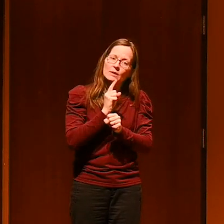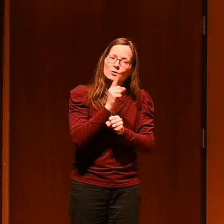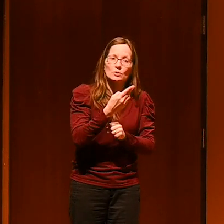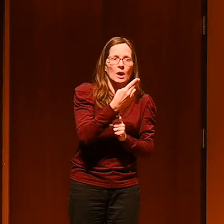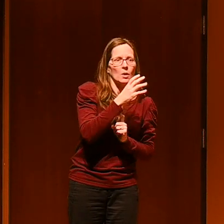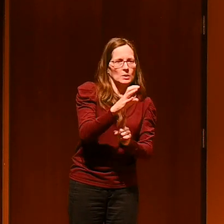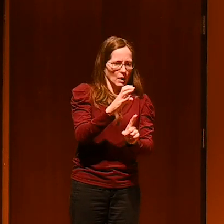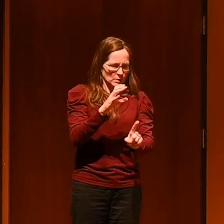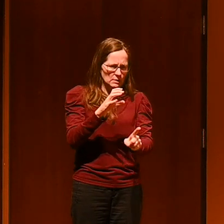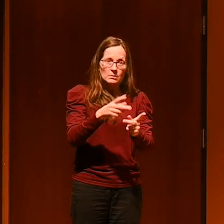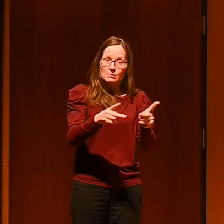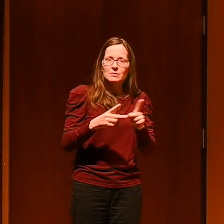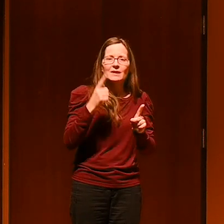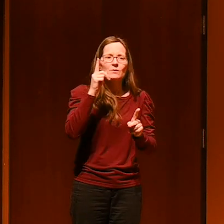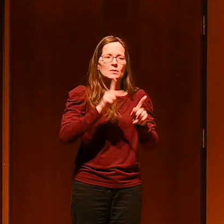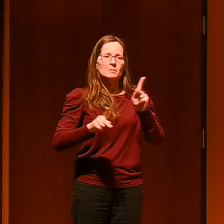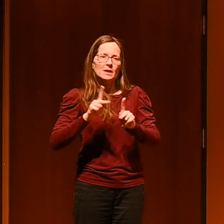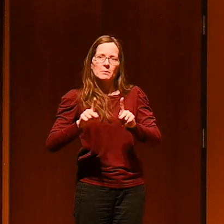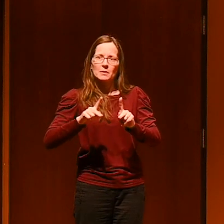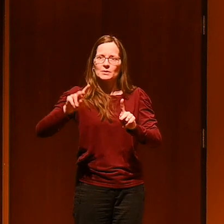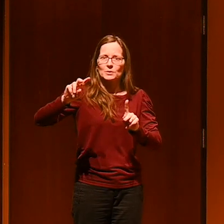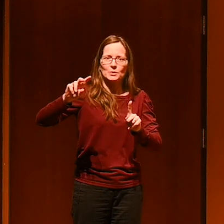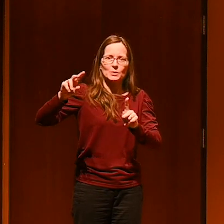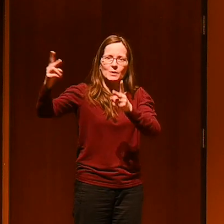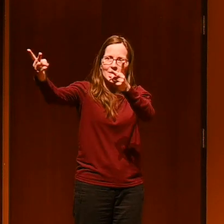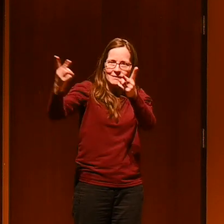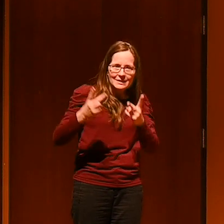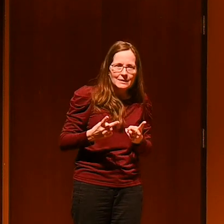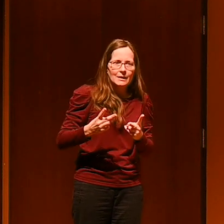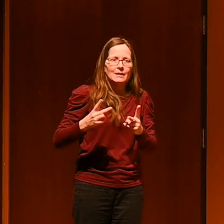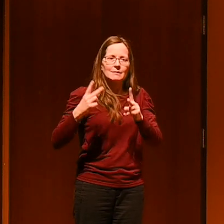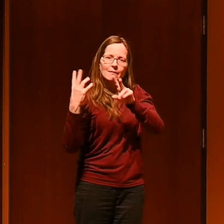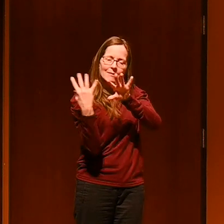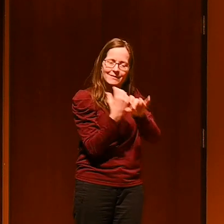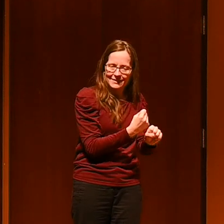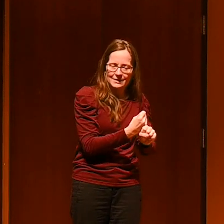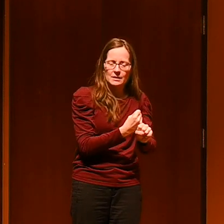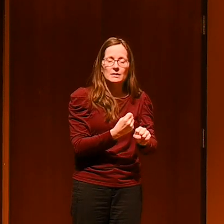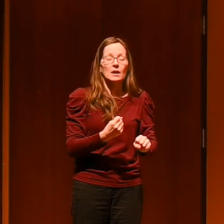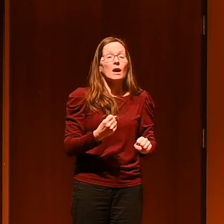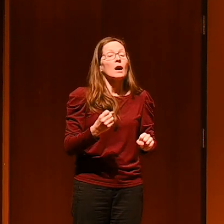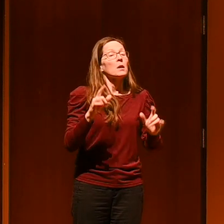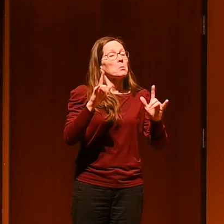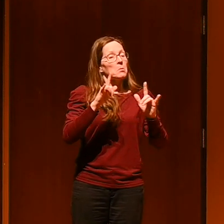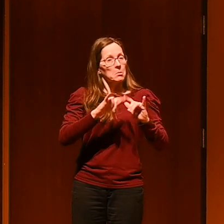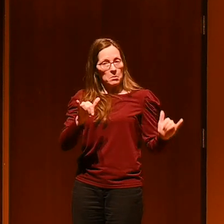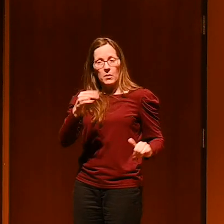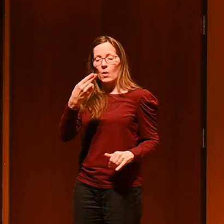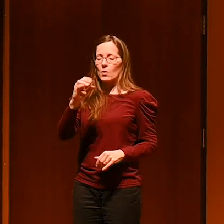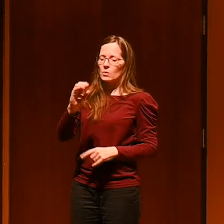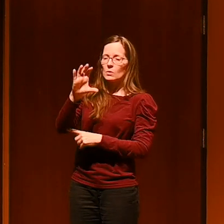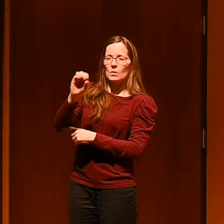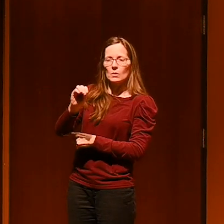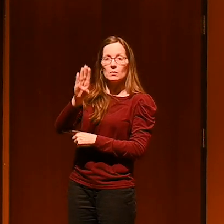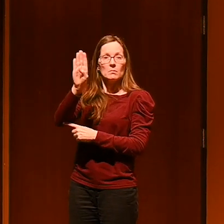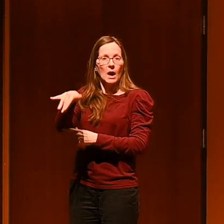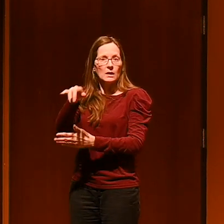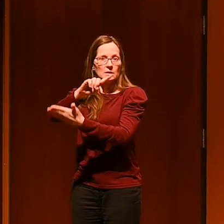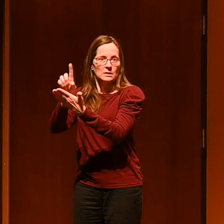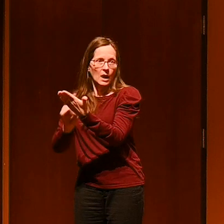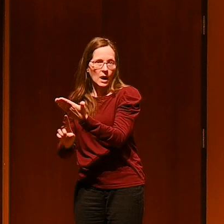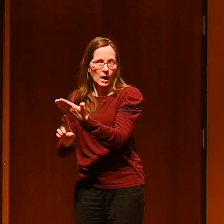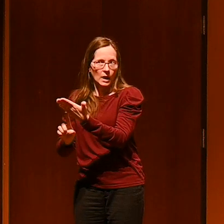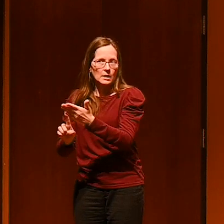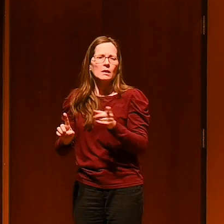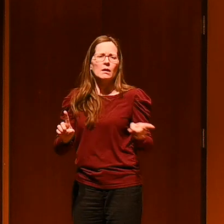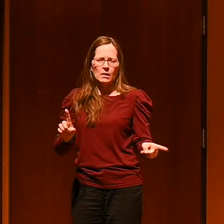region. With the recent adoption of HoCo by design, the timing is also right for us to develop a new arts and culture plan to